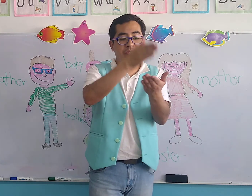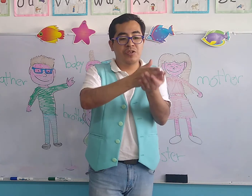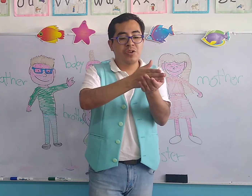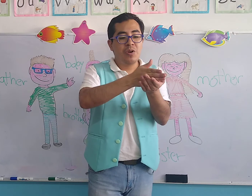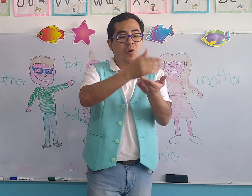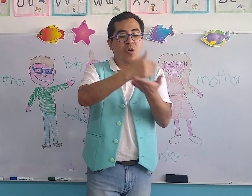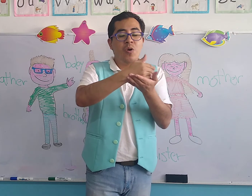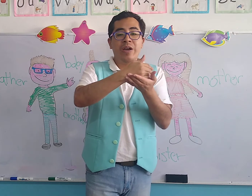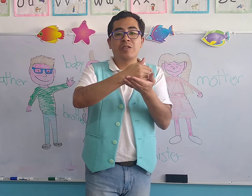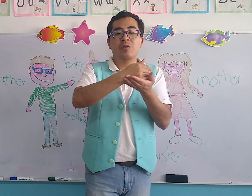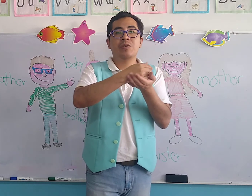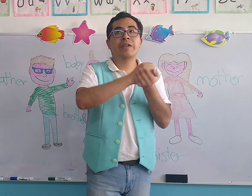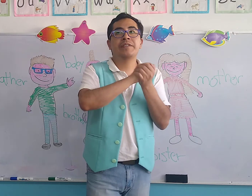tracers, o esos